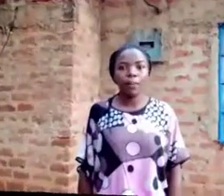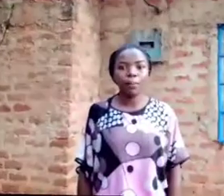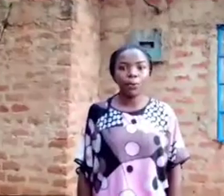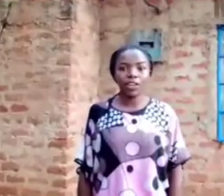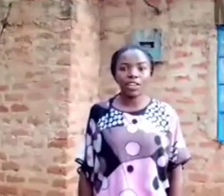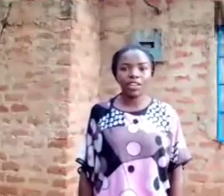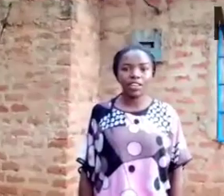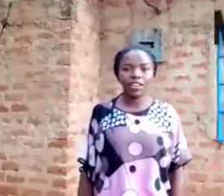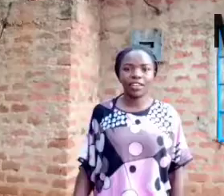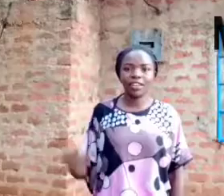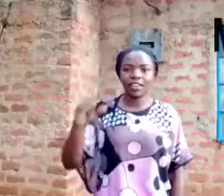Moon.